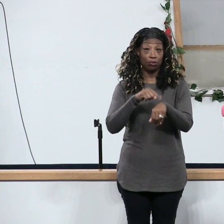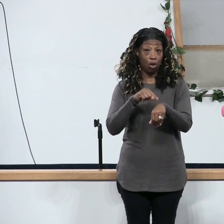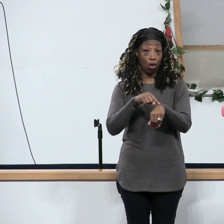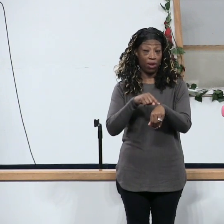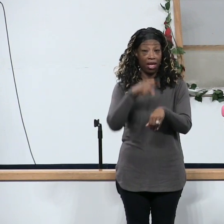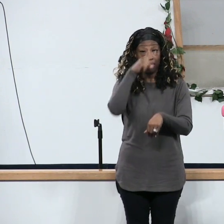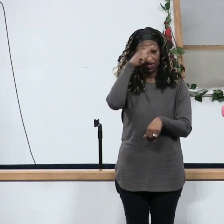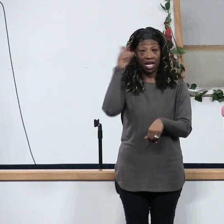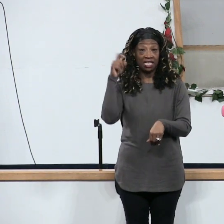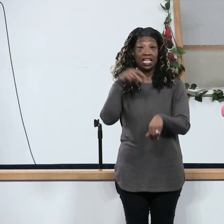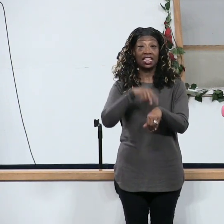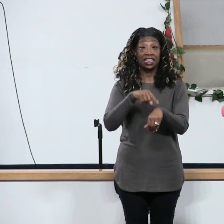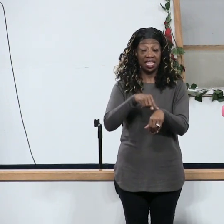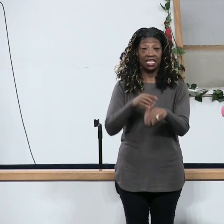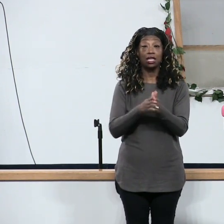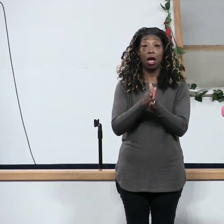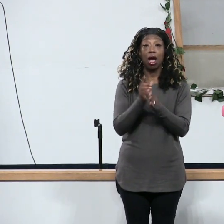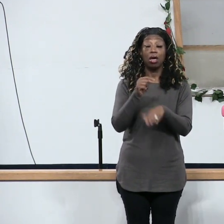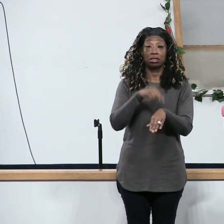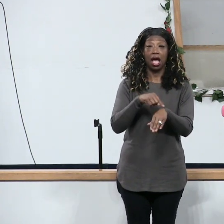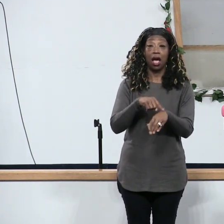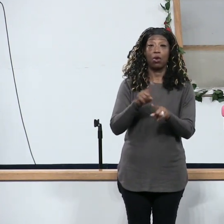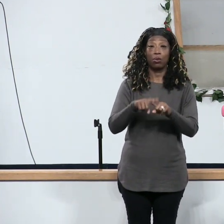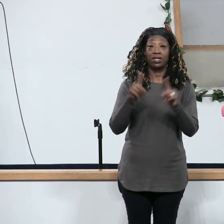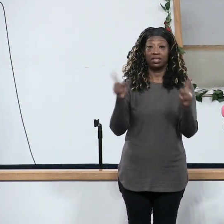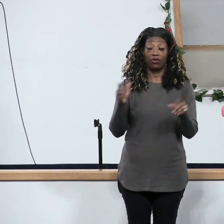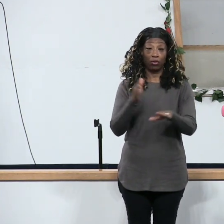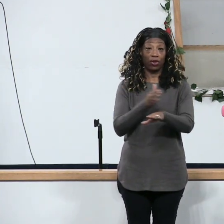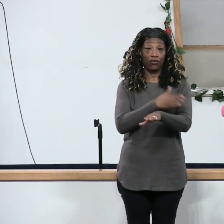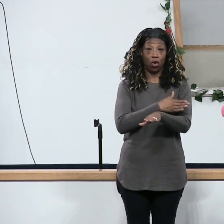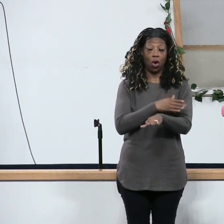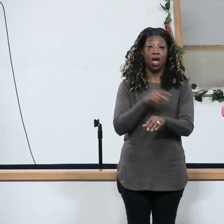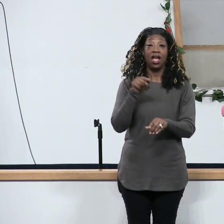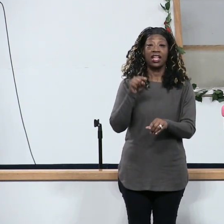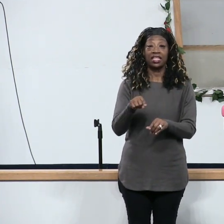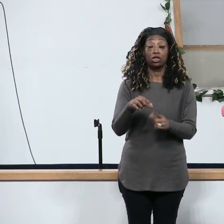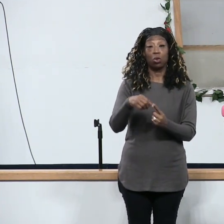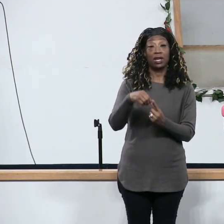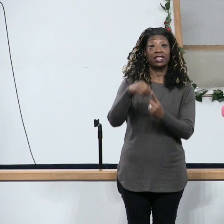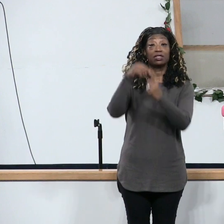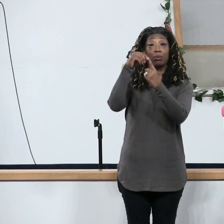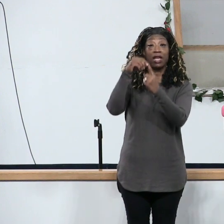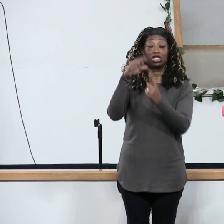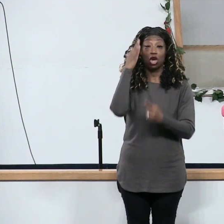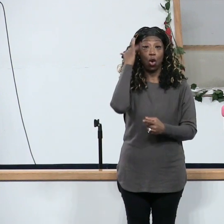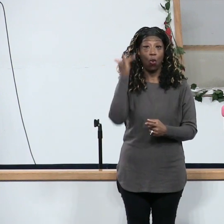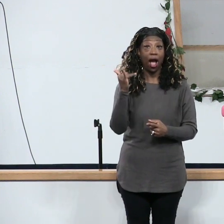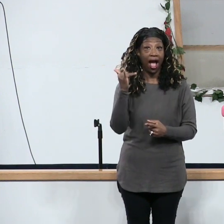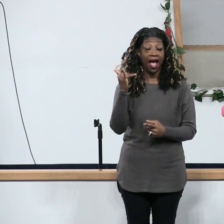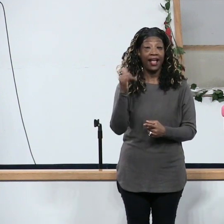this moment will be different than the ones before. This one is special. Why?